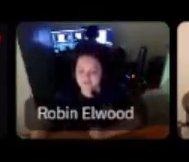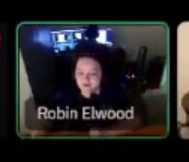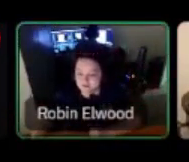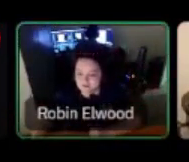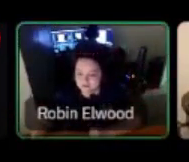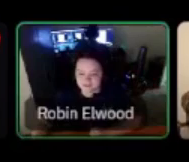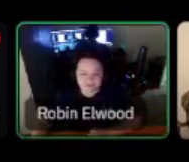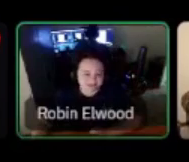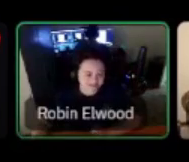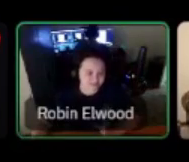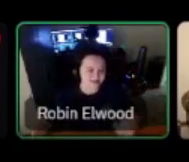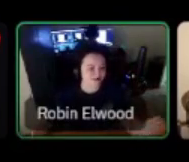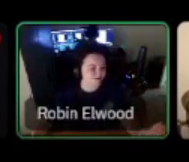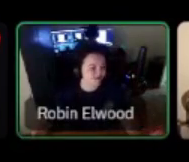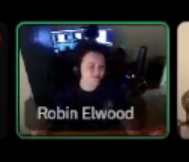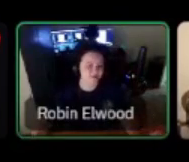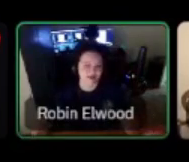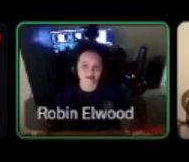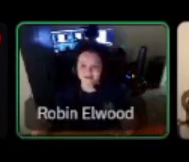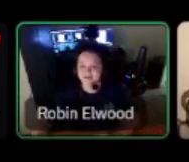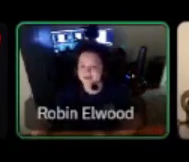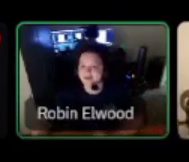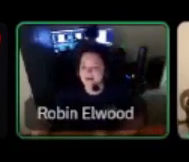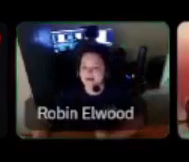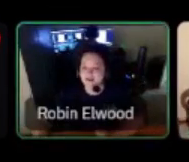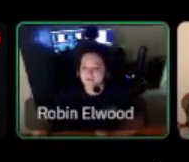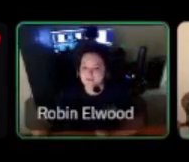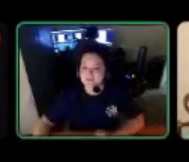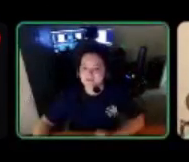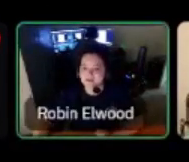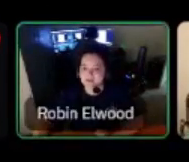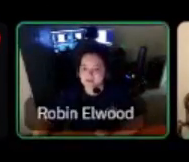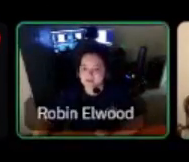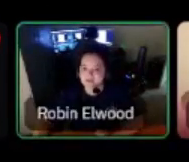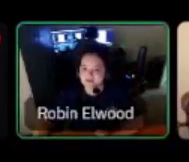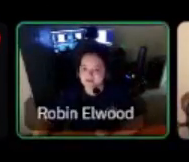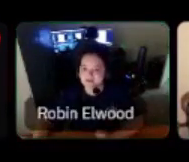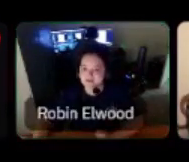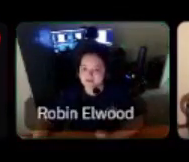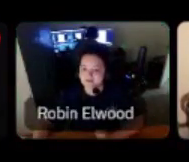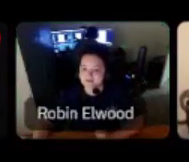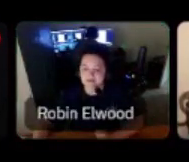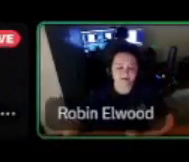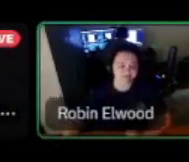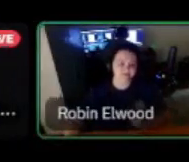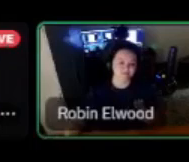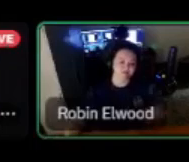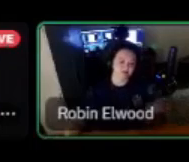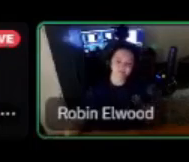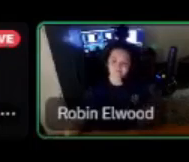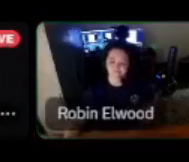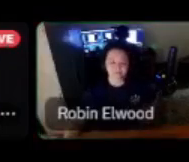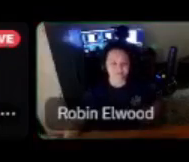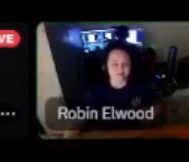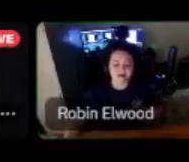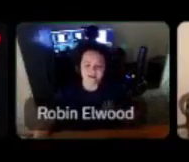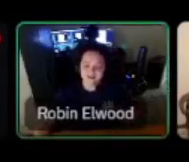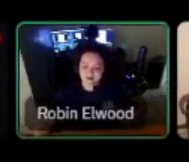So we're just gonna do it like this. I hope that's okay. Let me see if I can actually. Yeah, that's a little bit better.